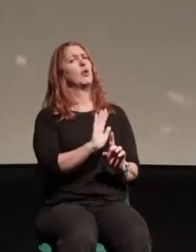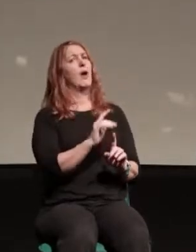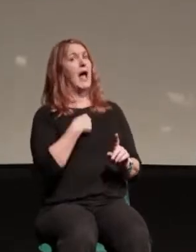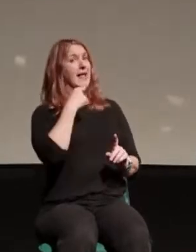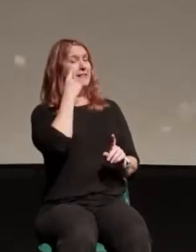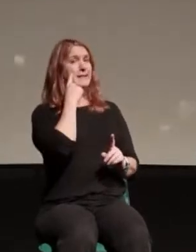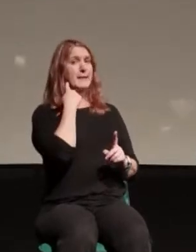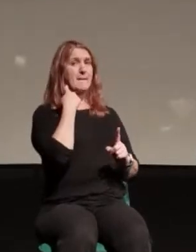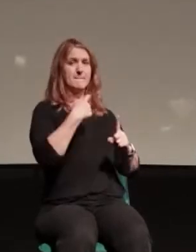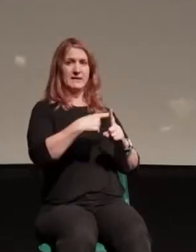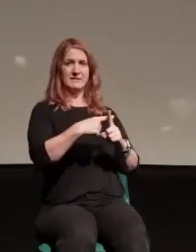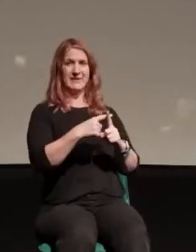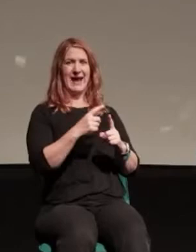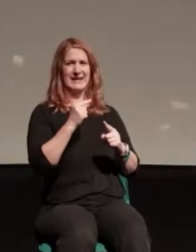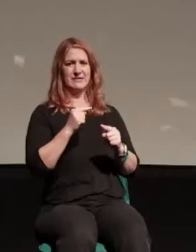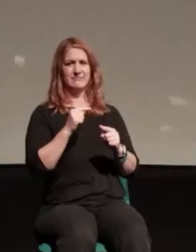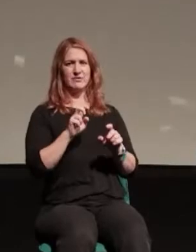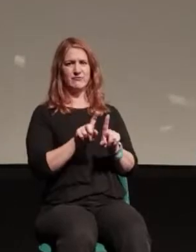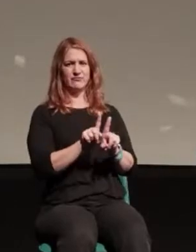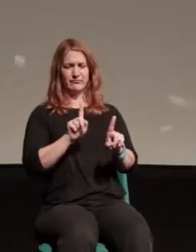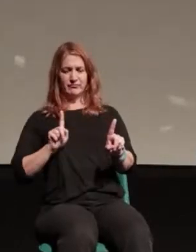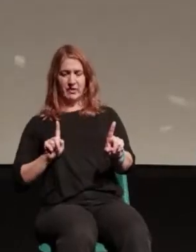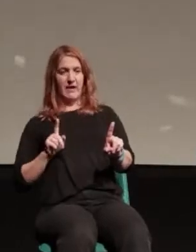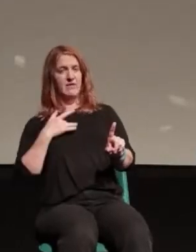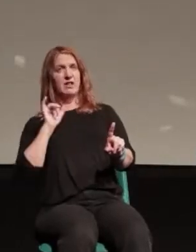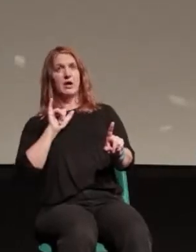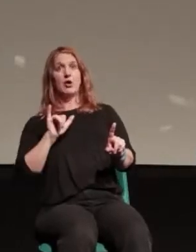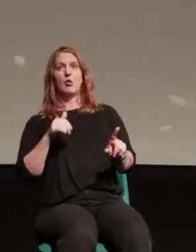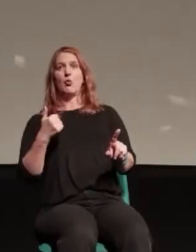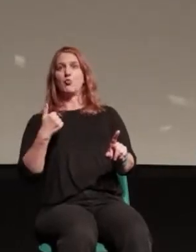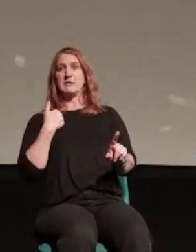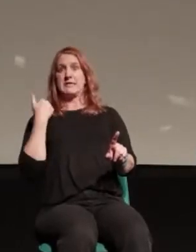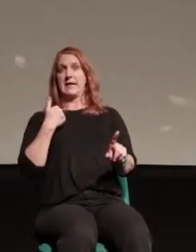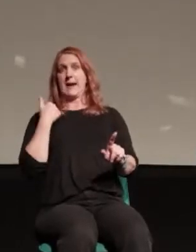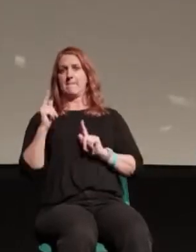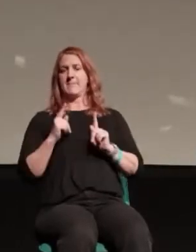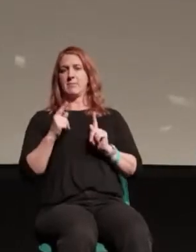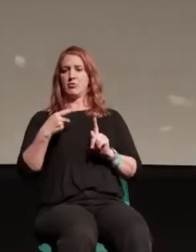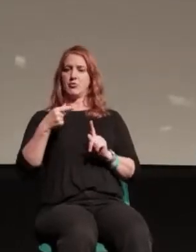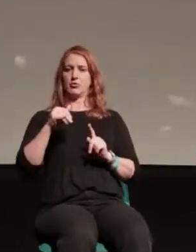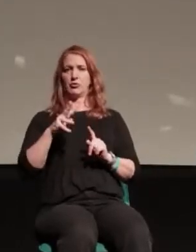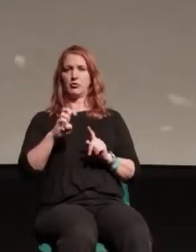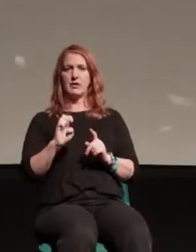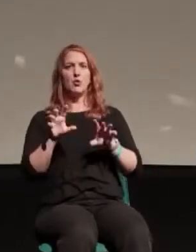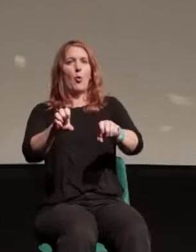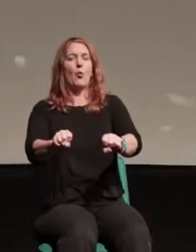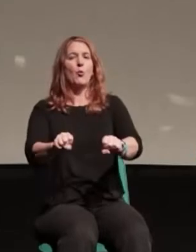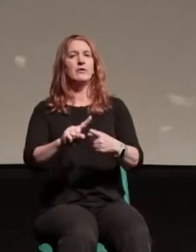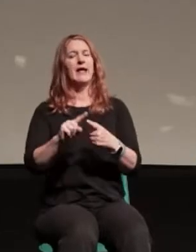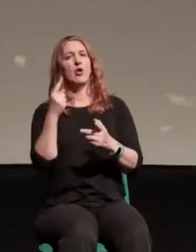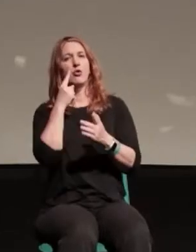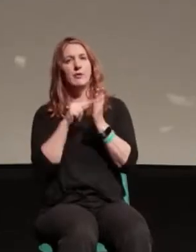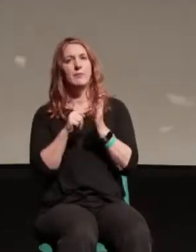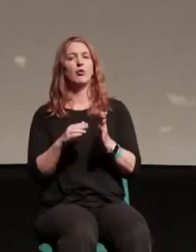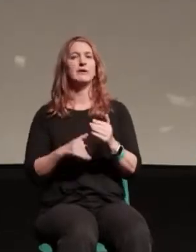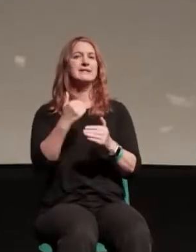I need to step back, and I'm aging out already. So there's a whole nother generation. And, Grace was the host. Akintunde was a lead investigative reporter. He is the